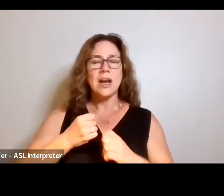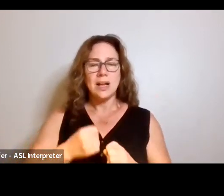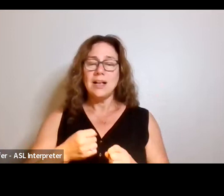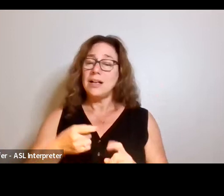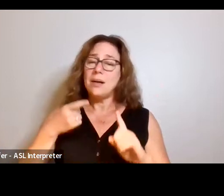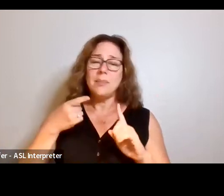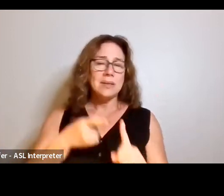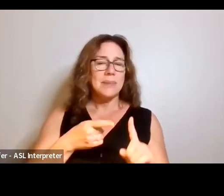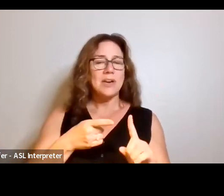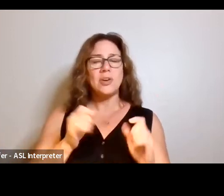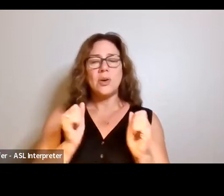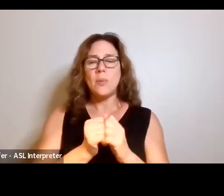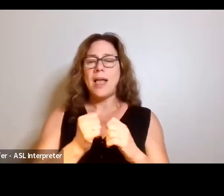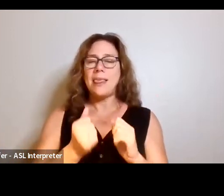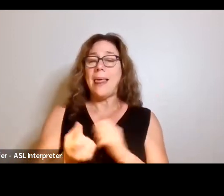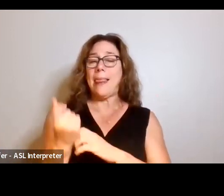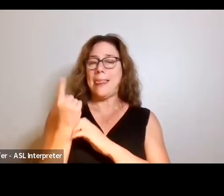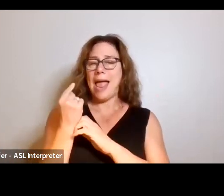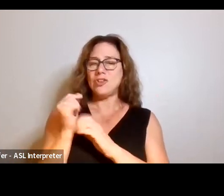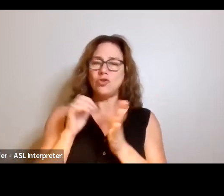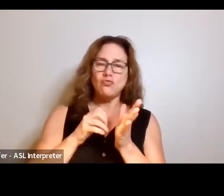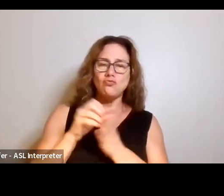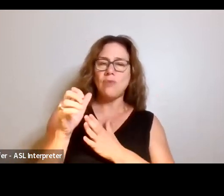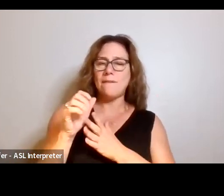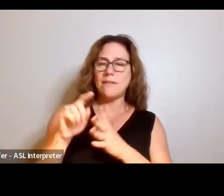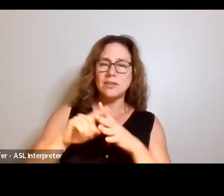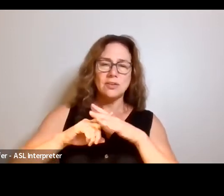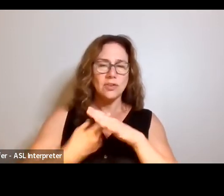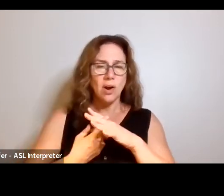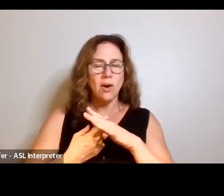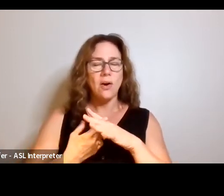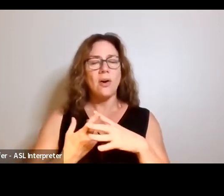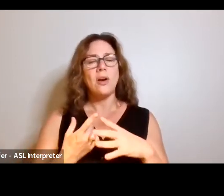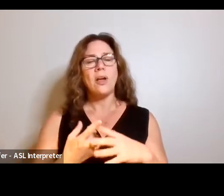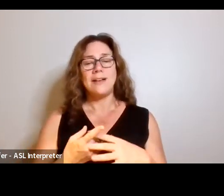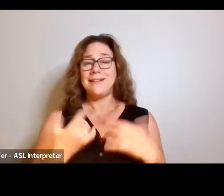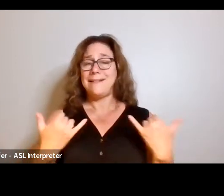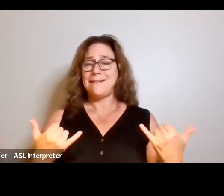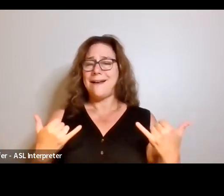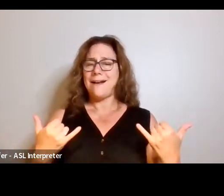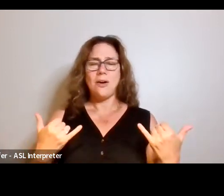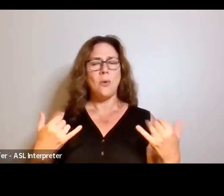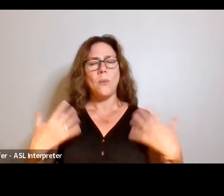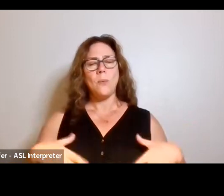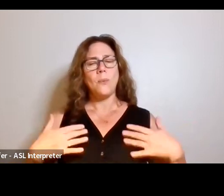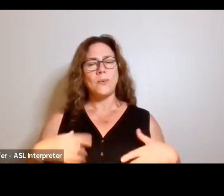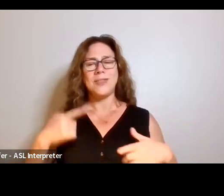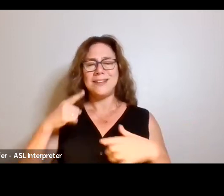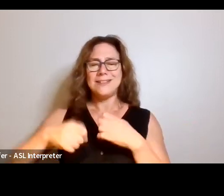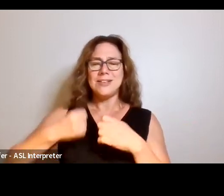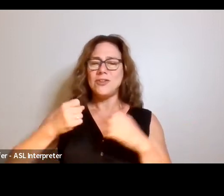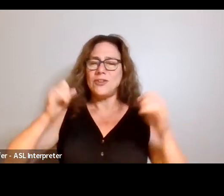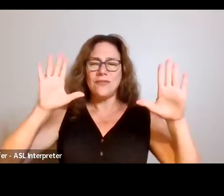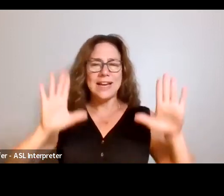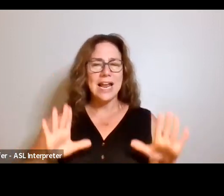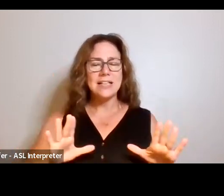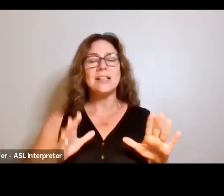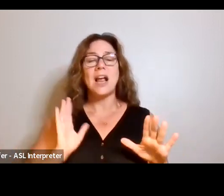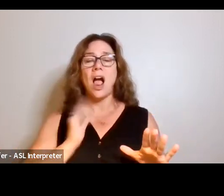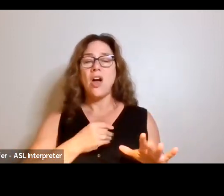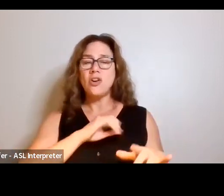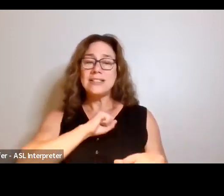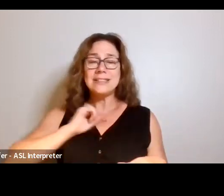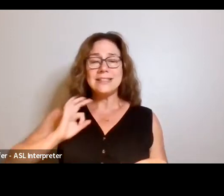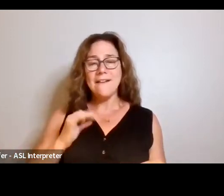year's really rough start. That it is fantastic. And so I think our staff is also